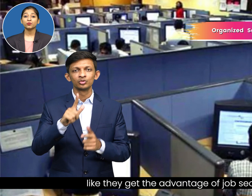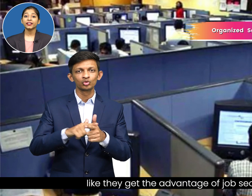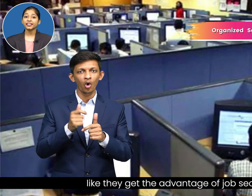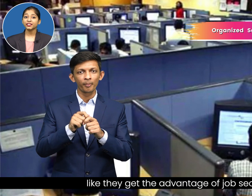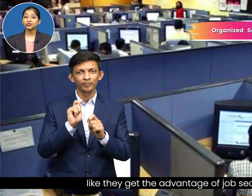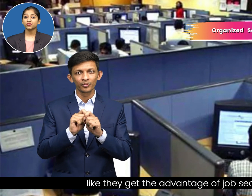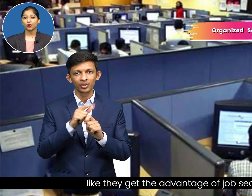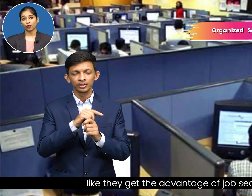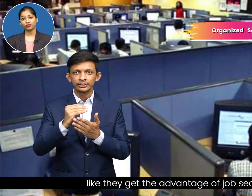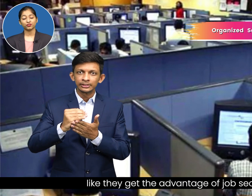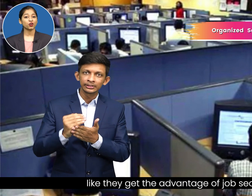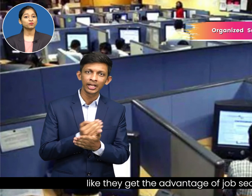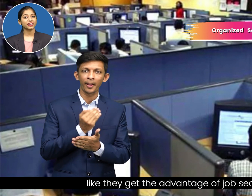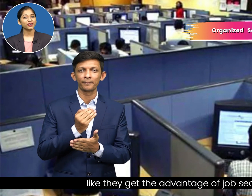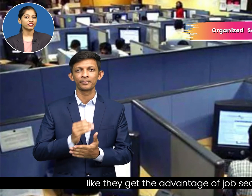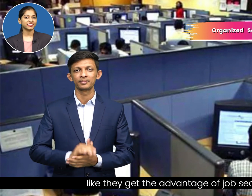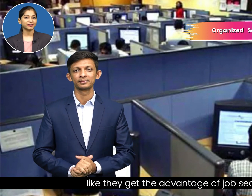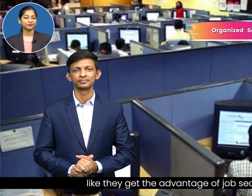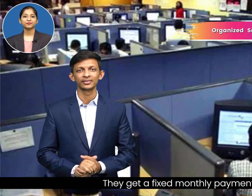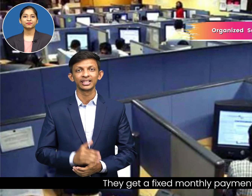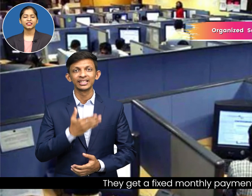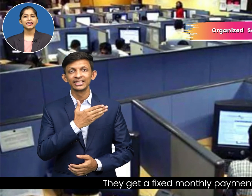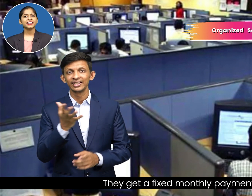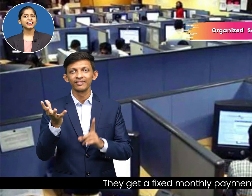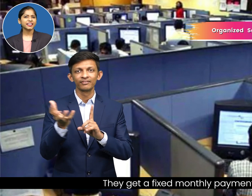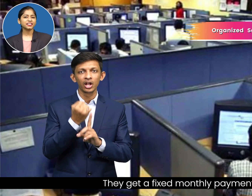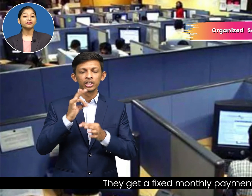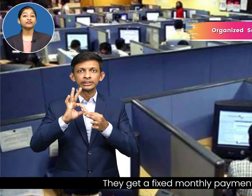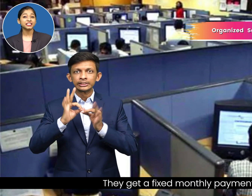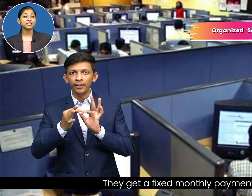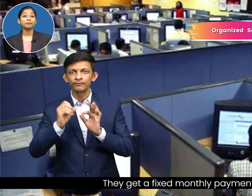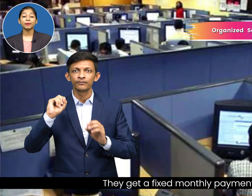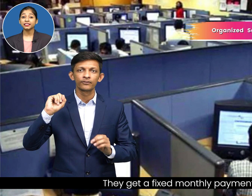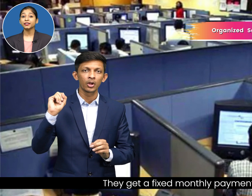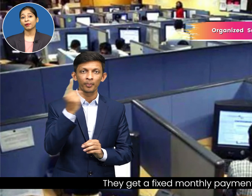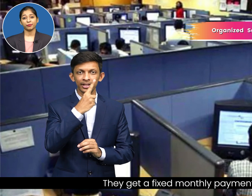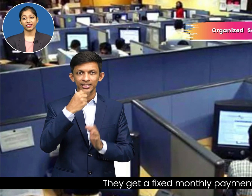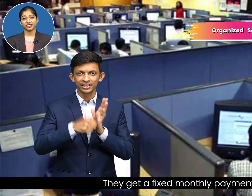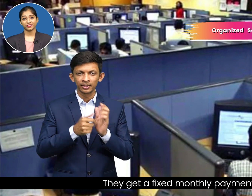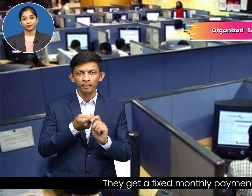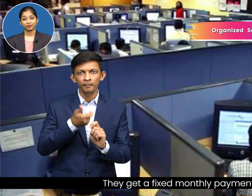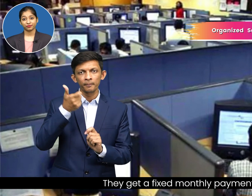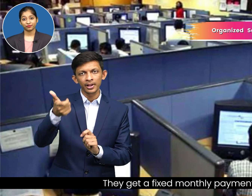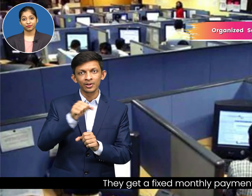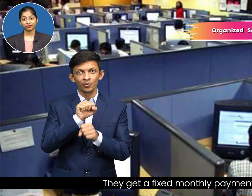the advantage of job security. They get a fixed monthly